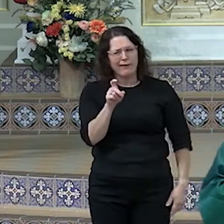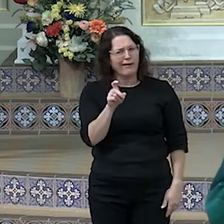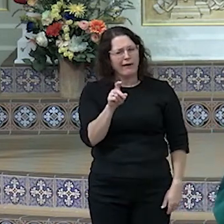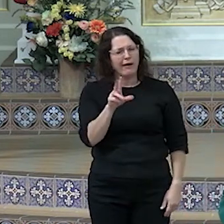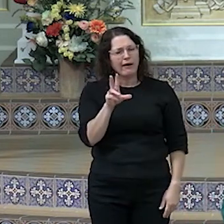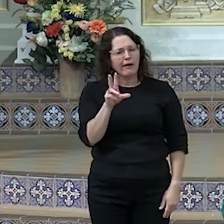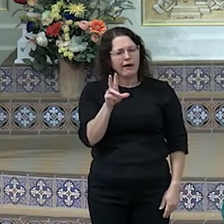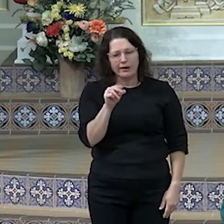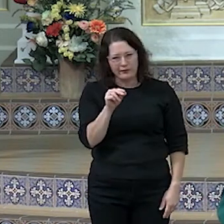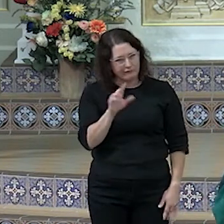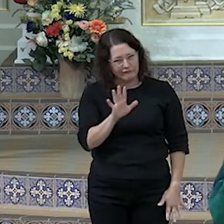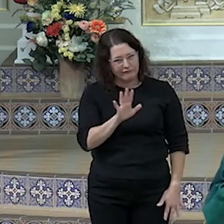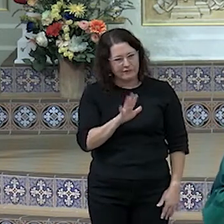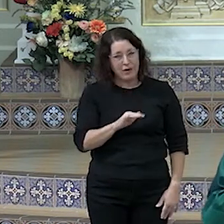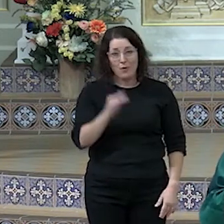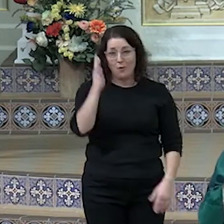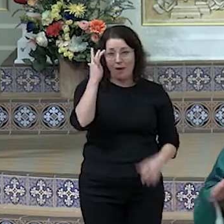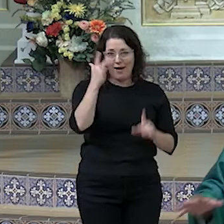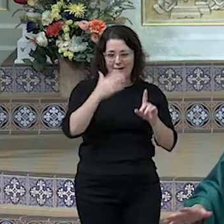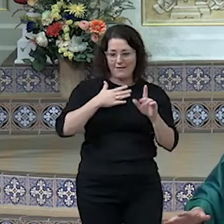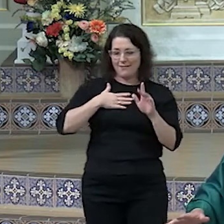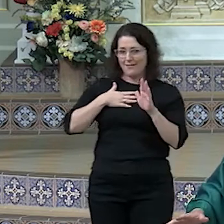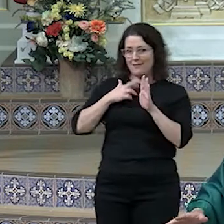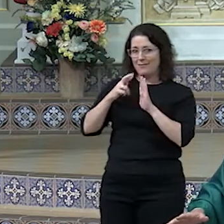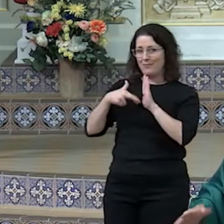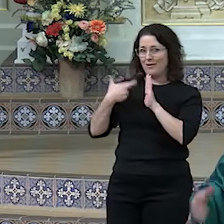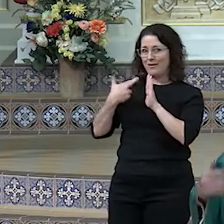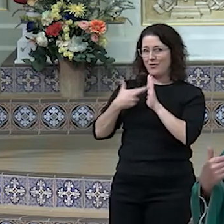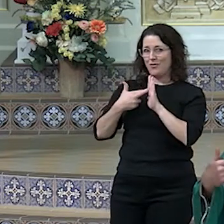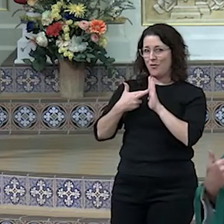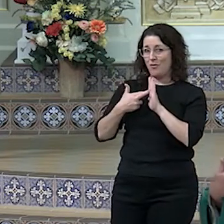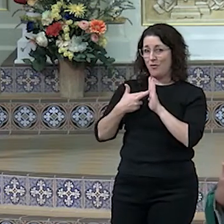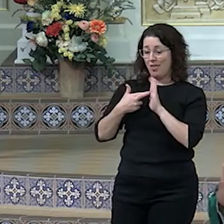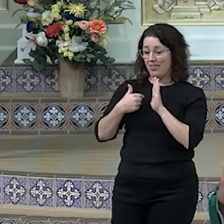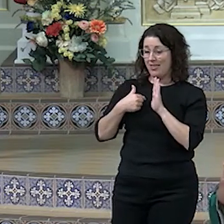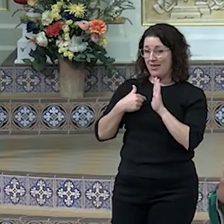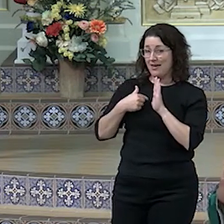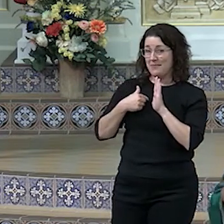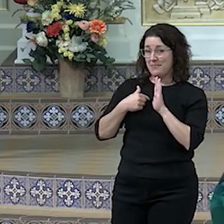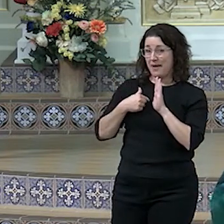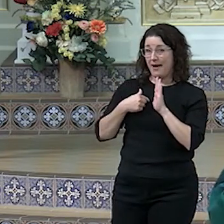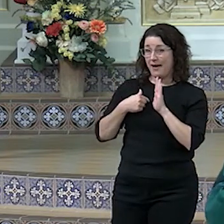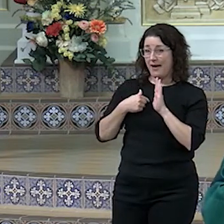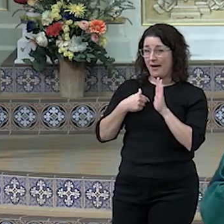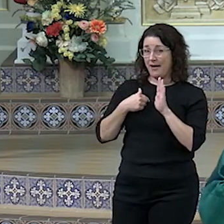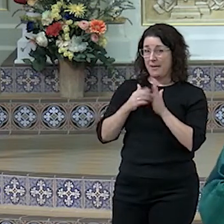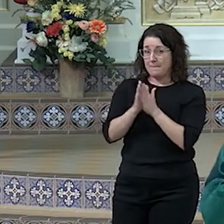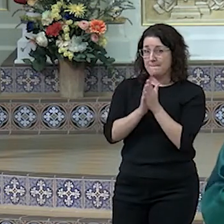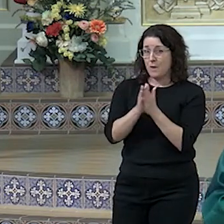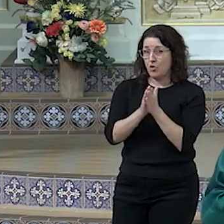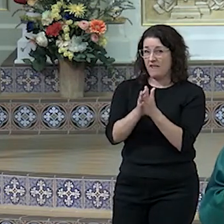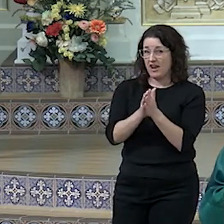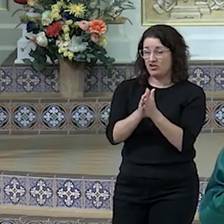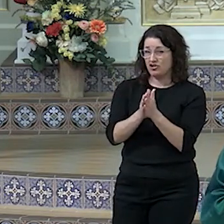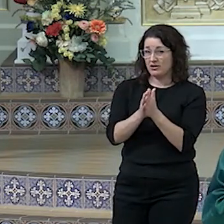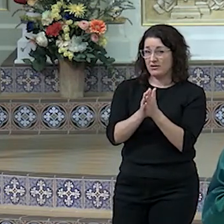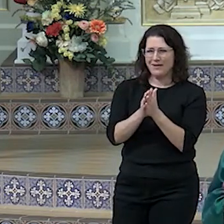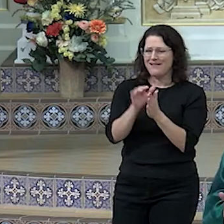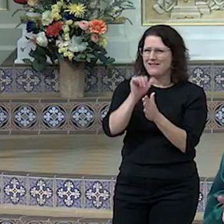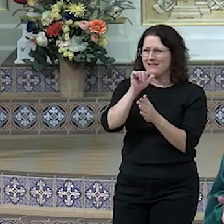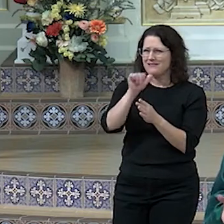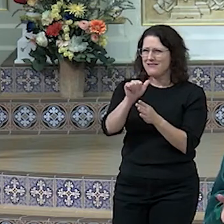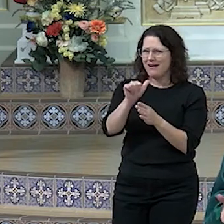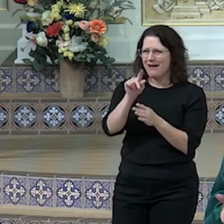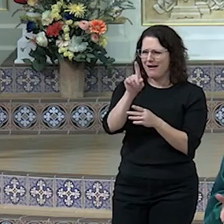Because my motives, I don't know about anybody else, but my motives are not